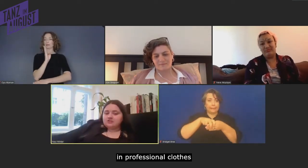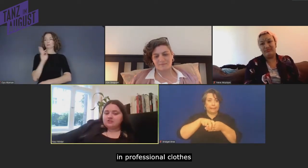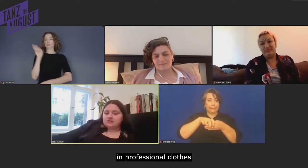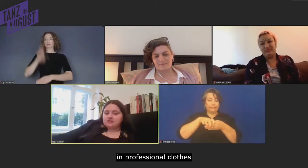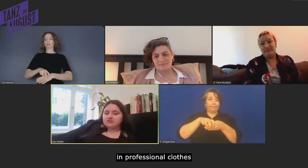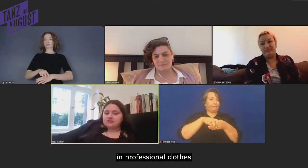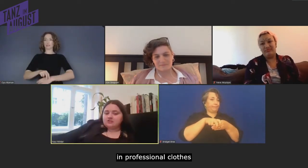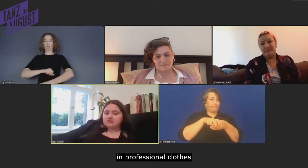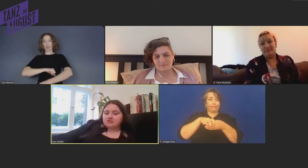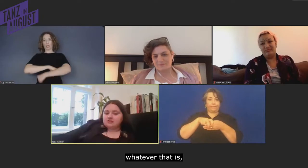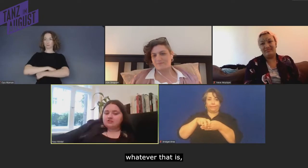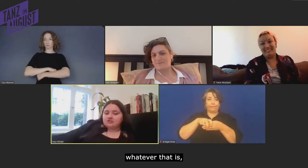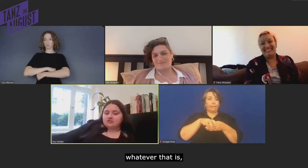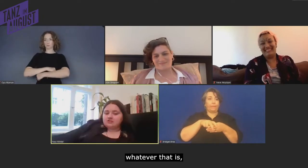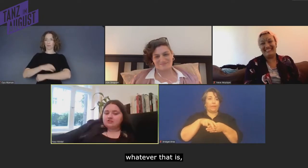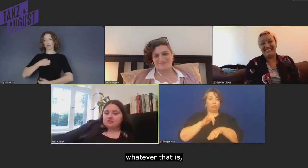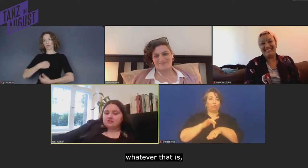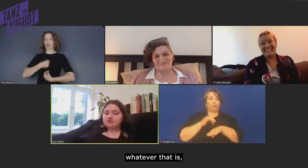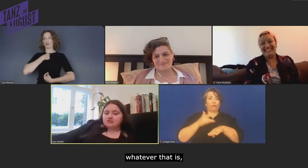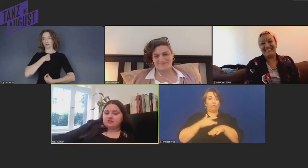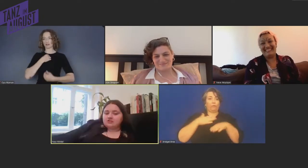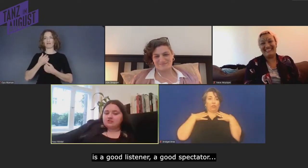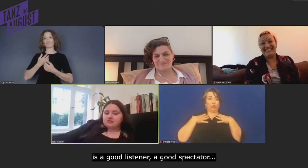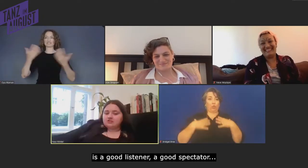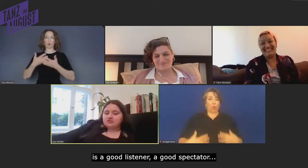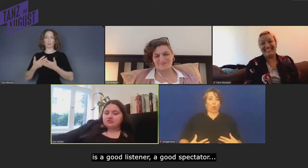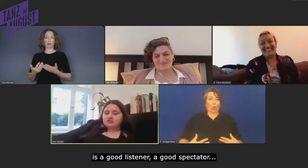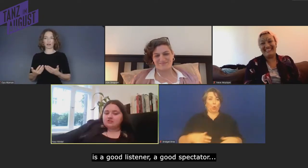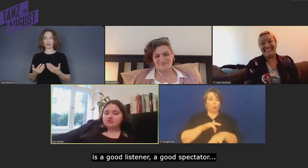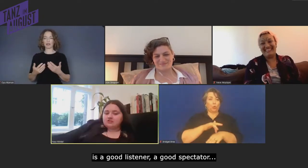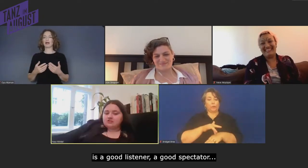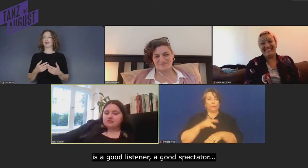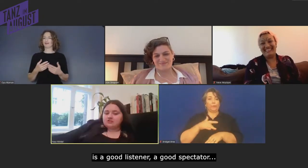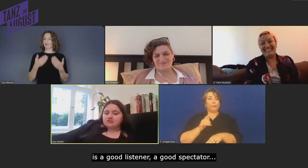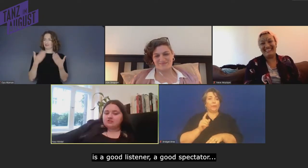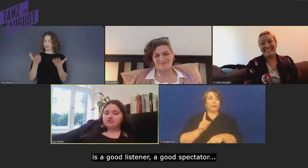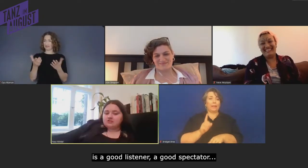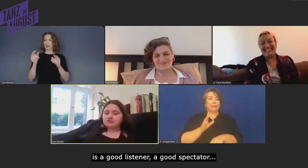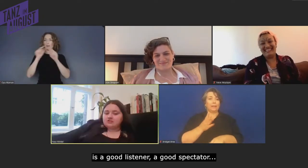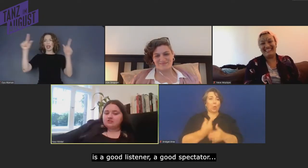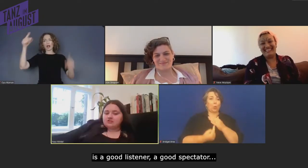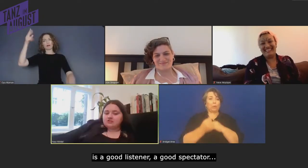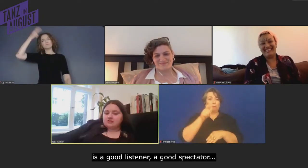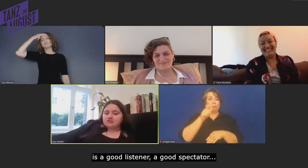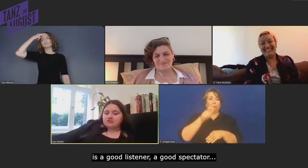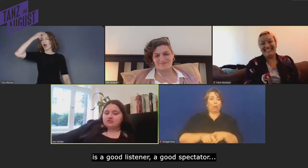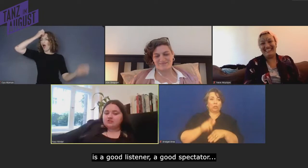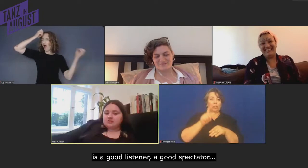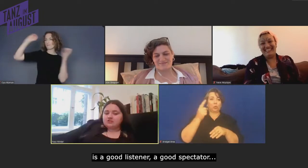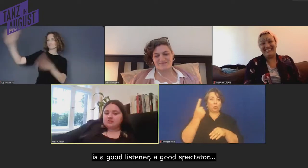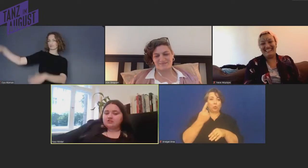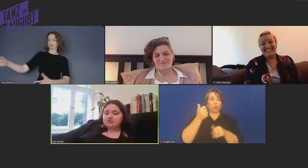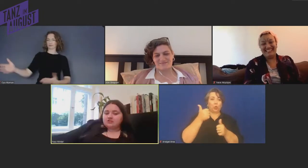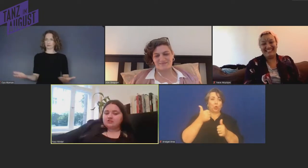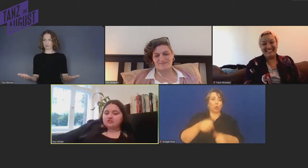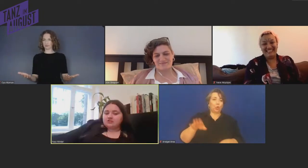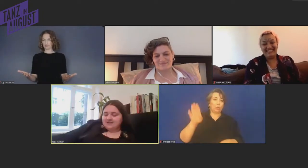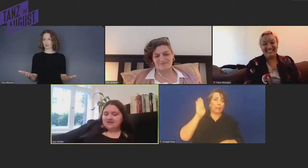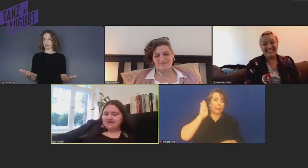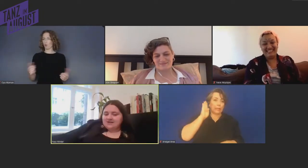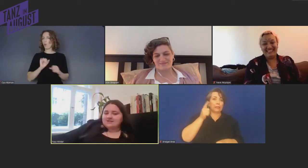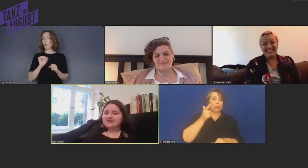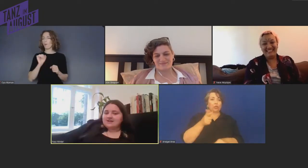professional clothes, whatever that is a good listener, is a good spectator, is